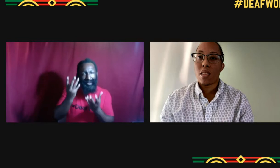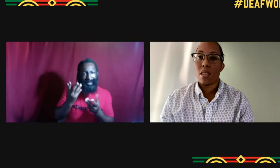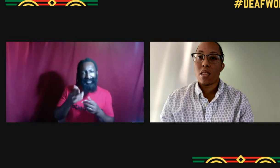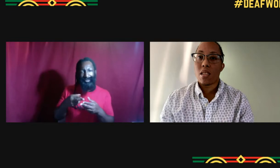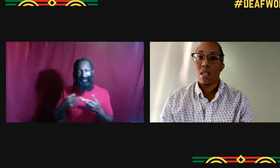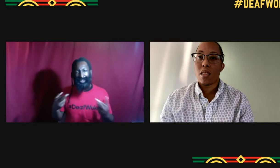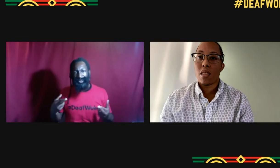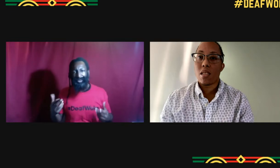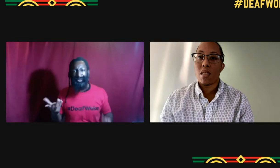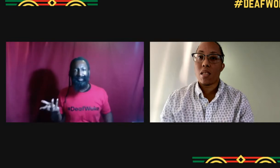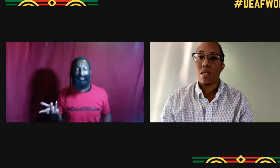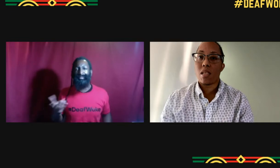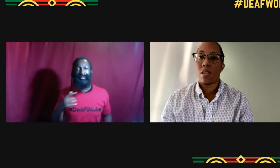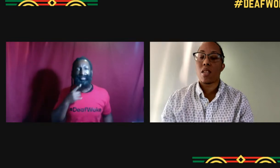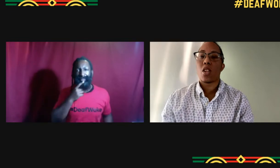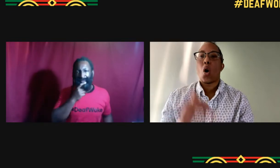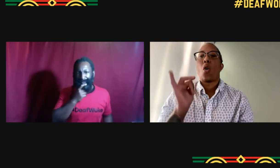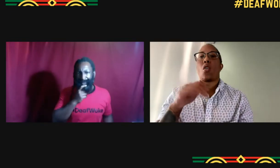get more information, more support, more resources?